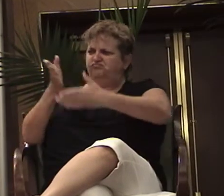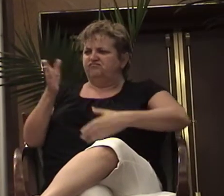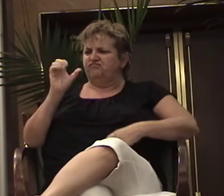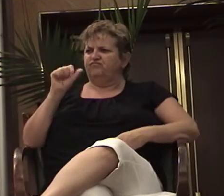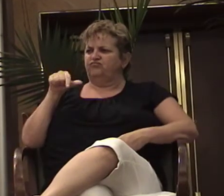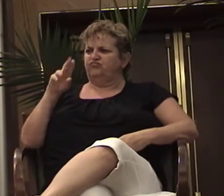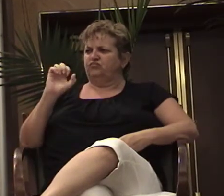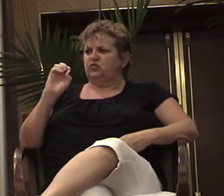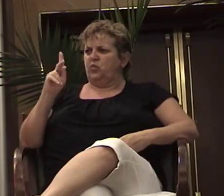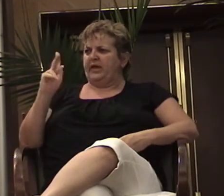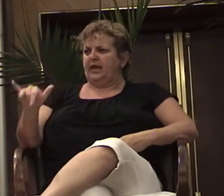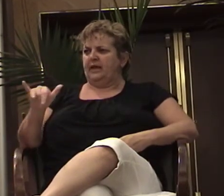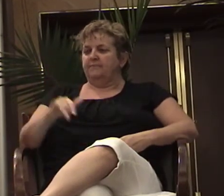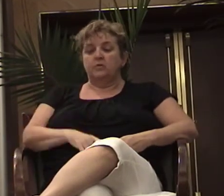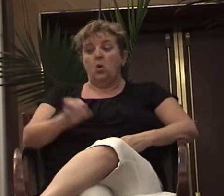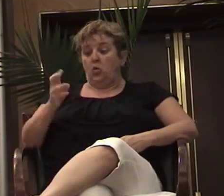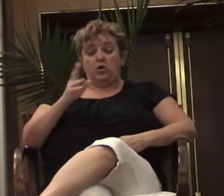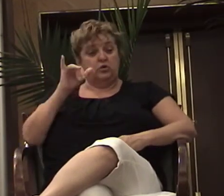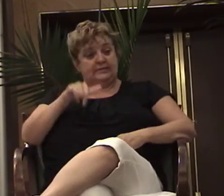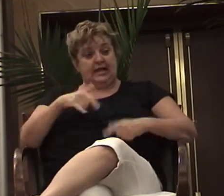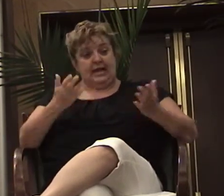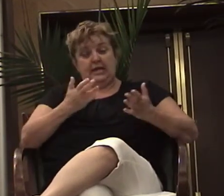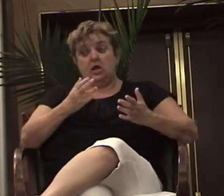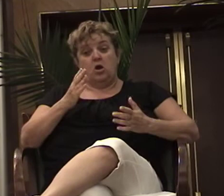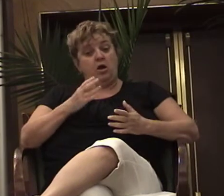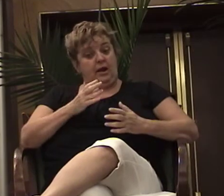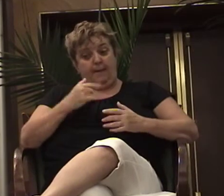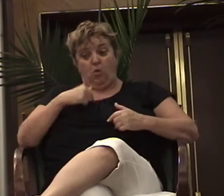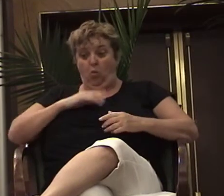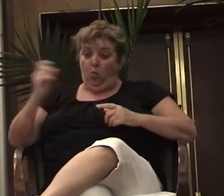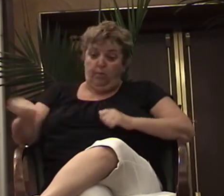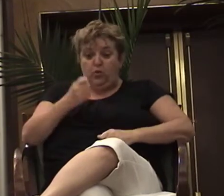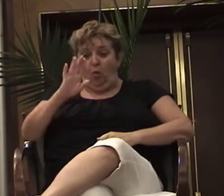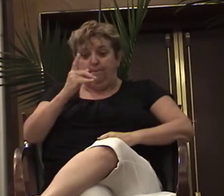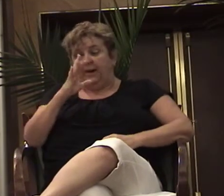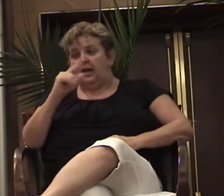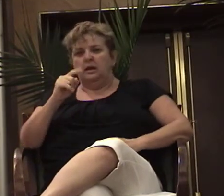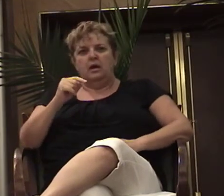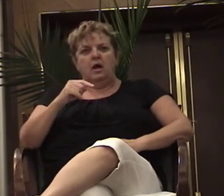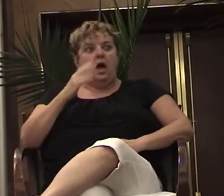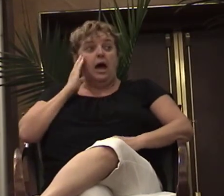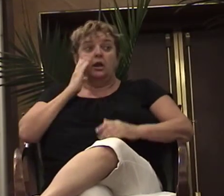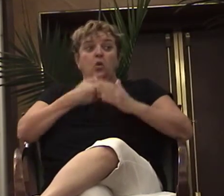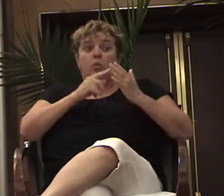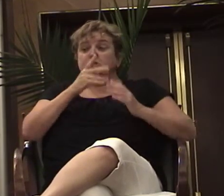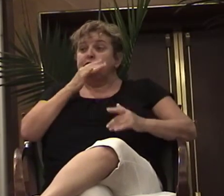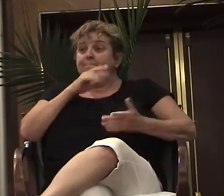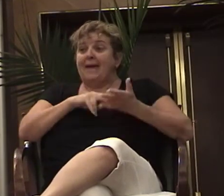up to Squeaky, or you stay in here and get the butt whooping and I'm going to give you. And I knew what my mother's felt like, and I only knew what Squeaky's appeared to be.